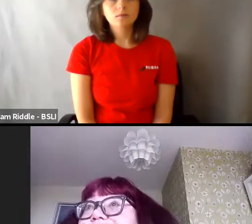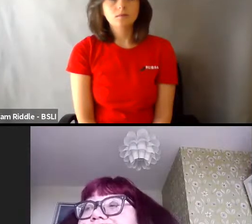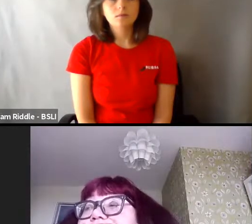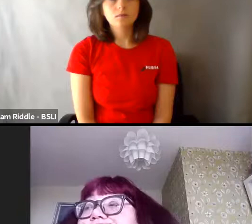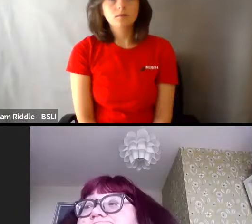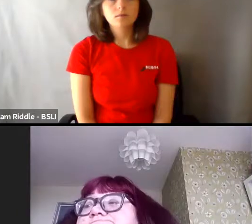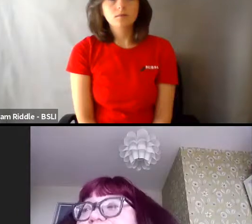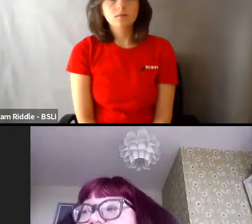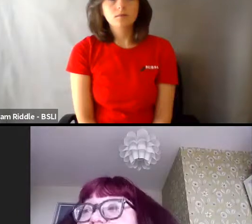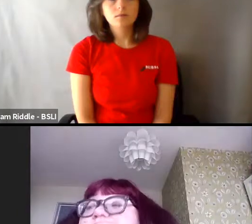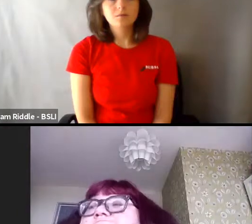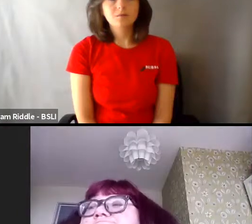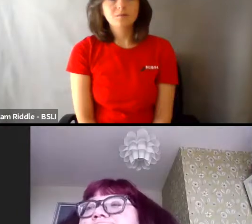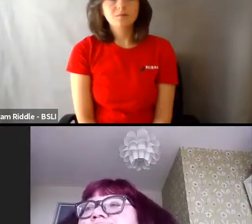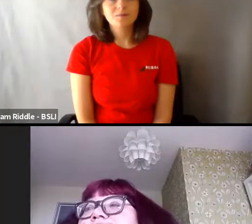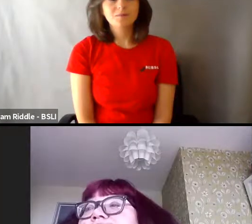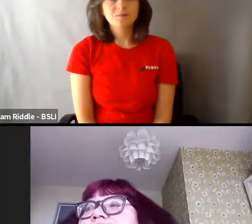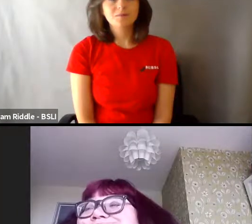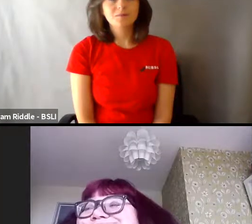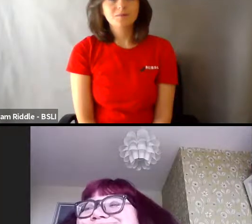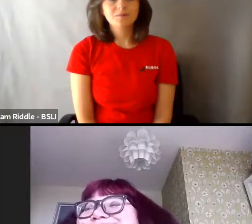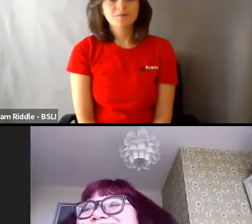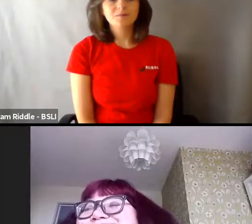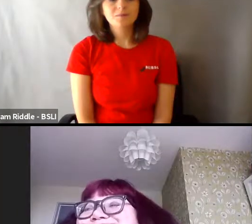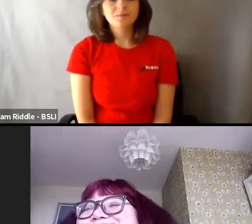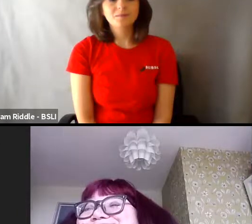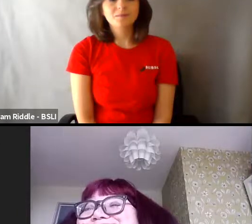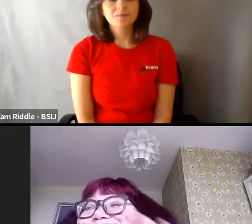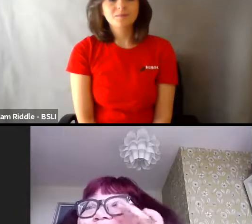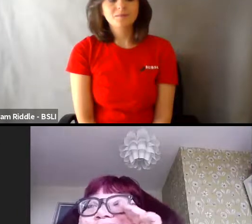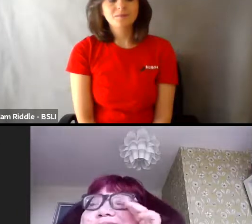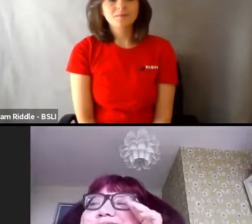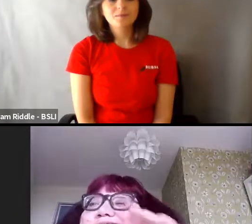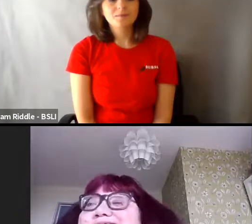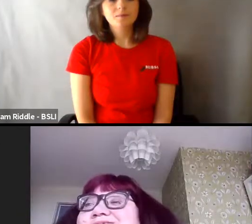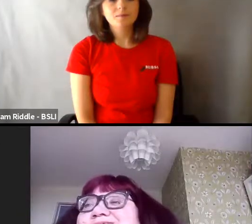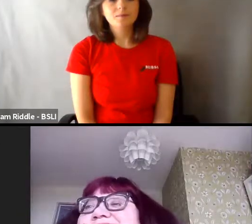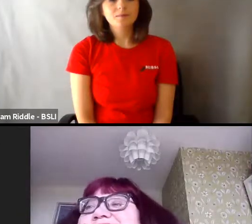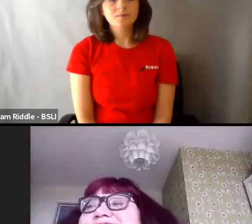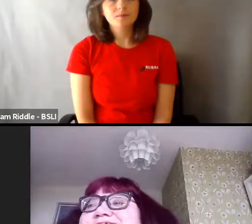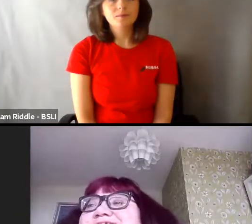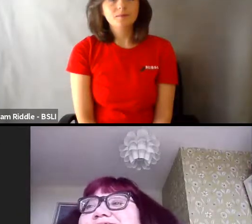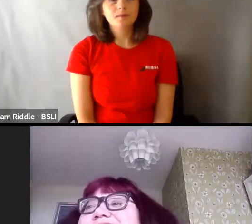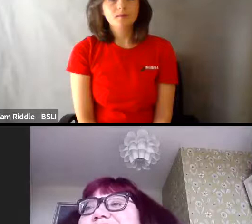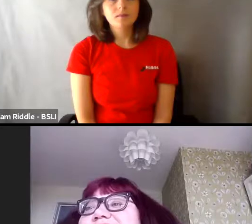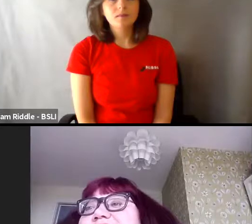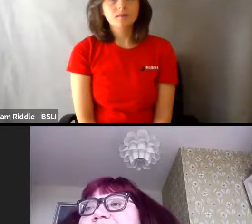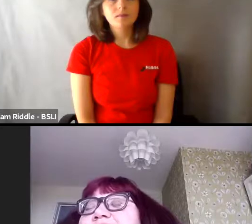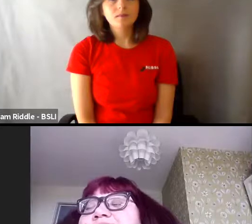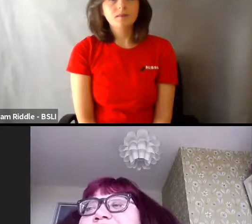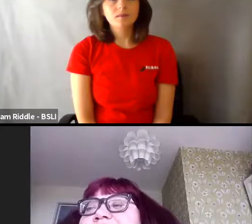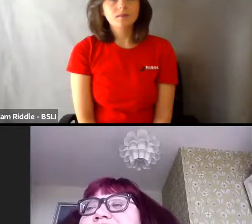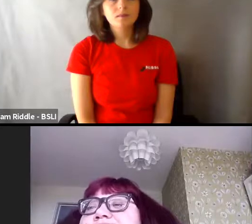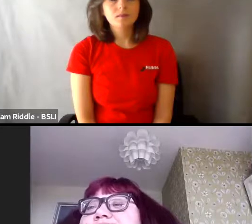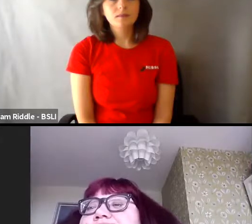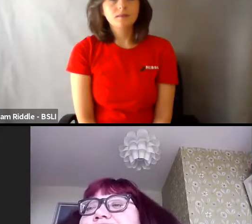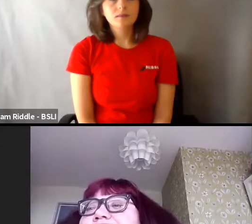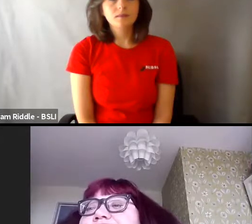less sticks, more carrots, be a little bit nicer to them. And then that will make their lives a lot better.